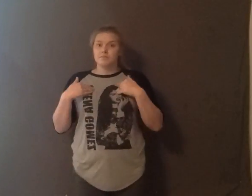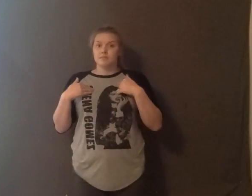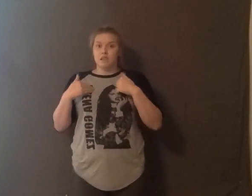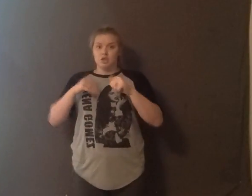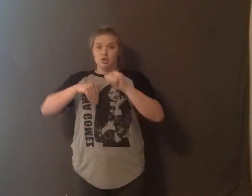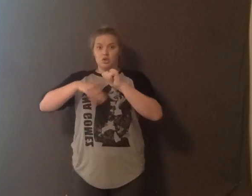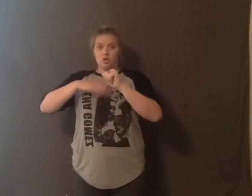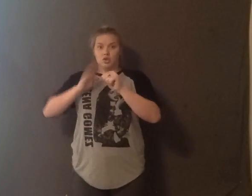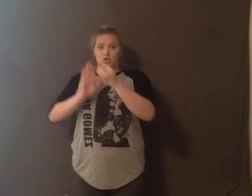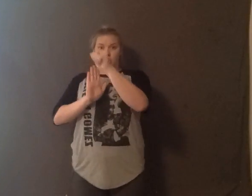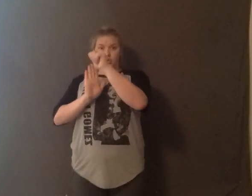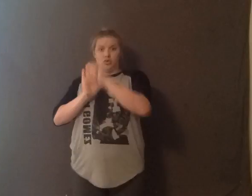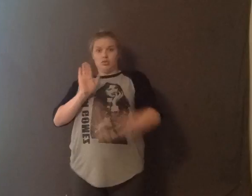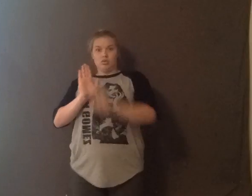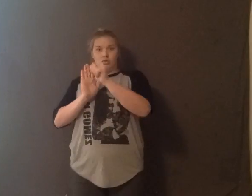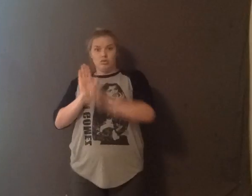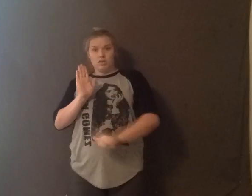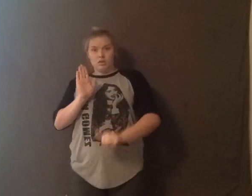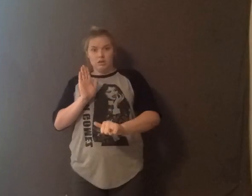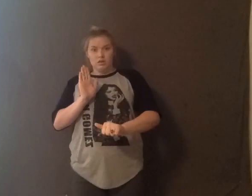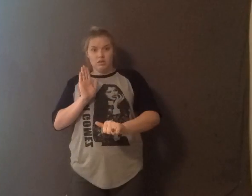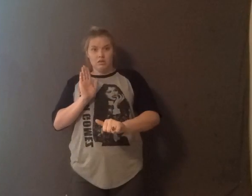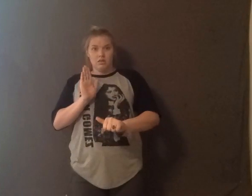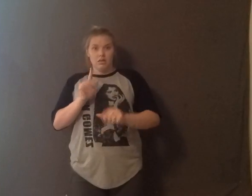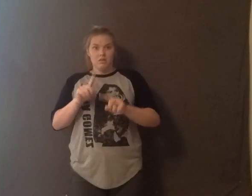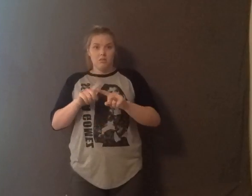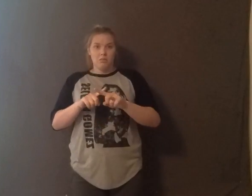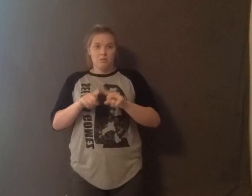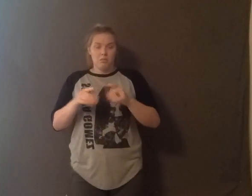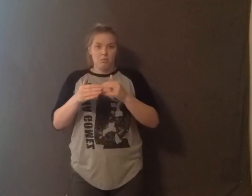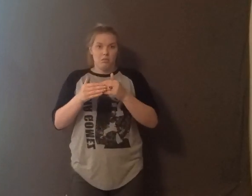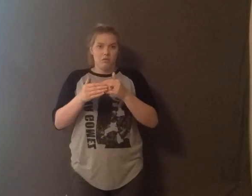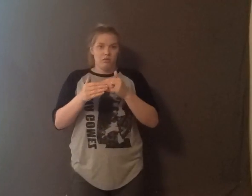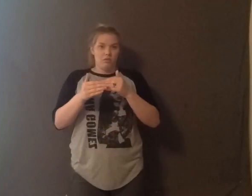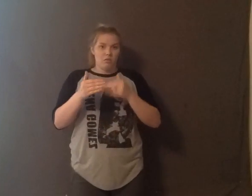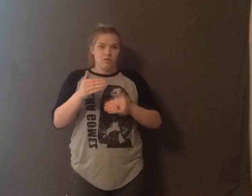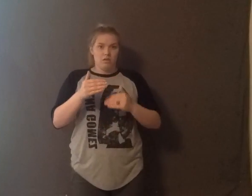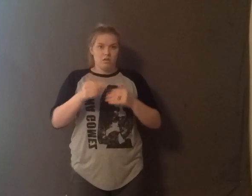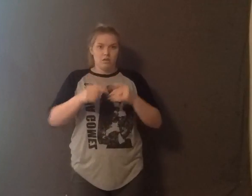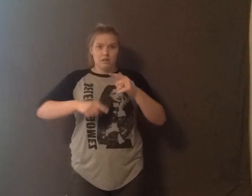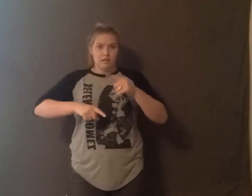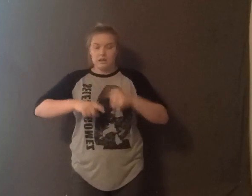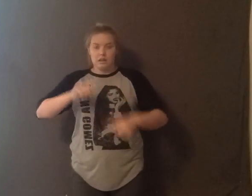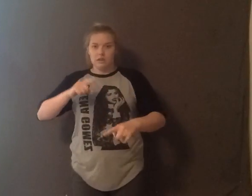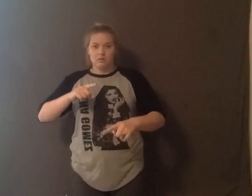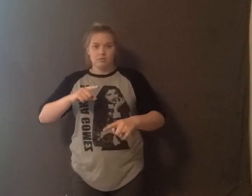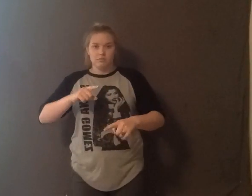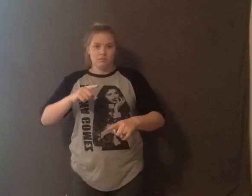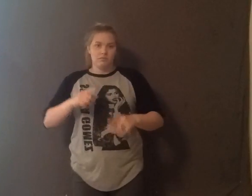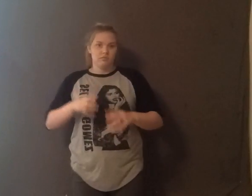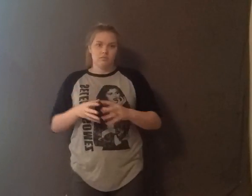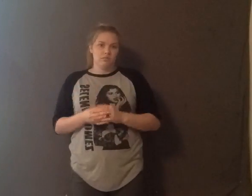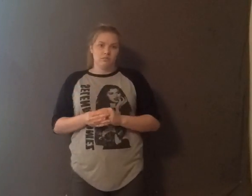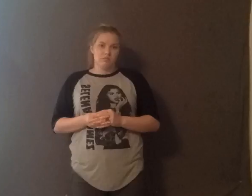media relations manager stopped us. Actually, I understand that Dr. said that you could film here today, but unfortunately that's not going to be able